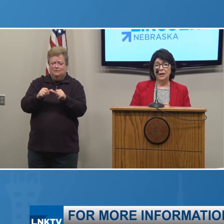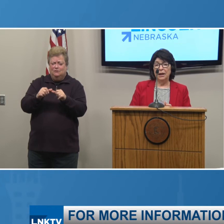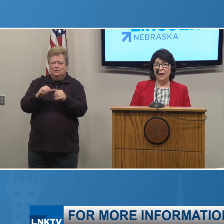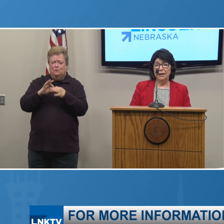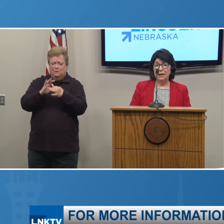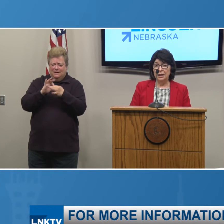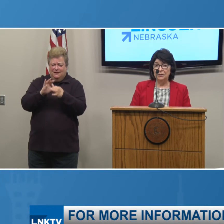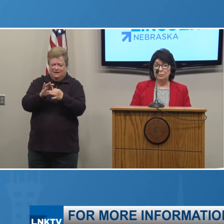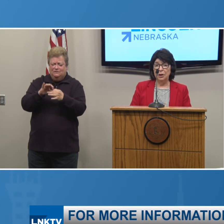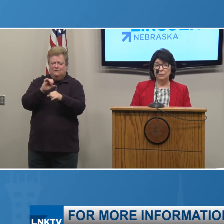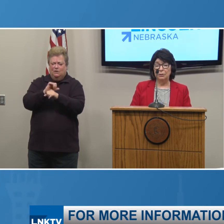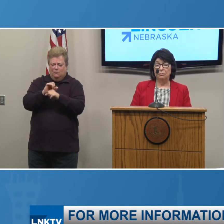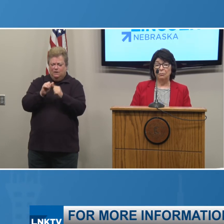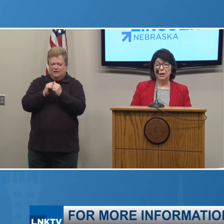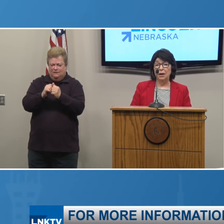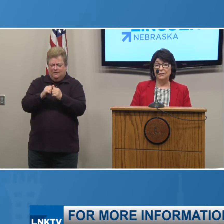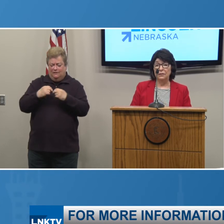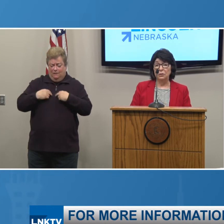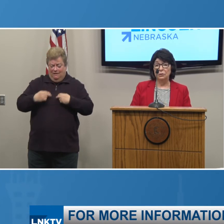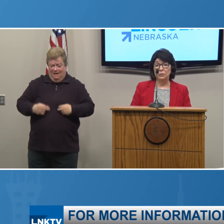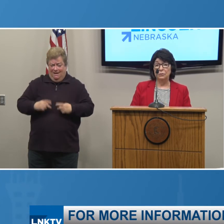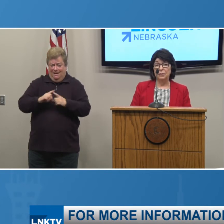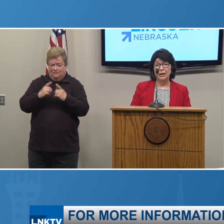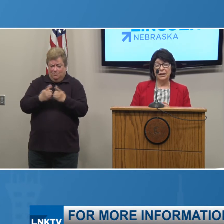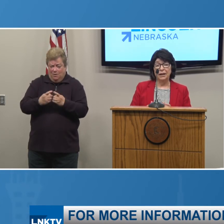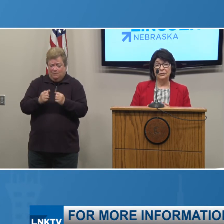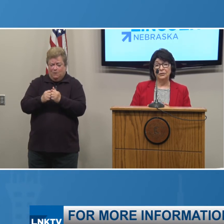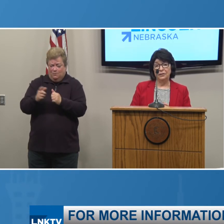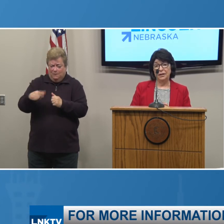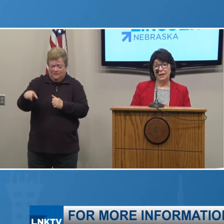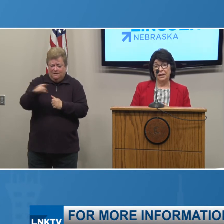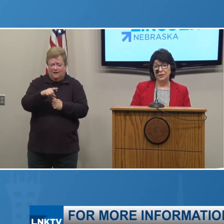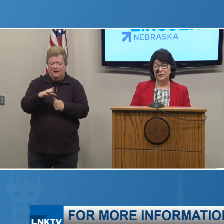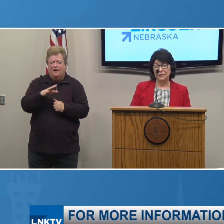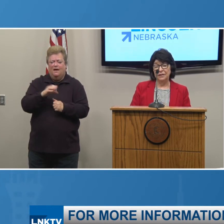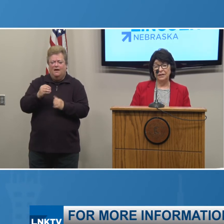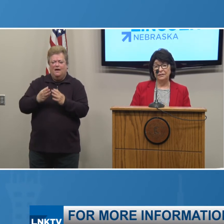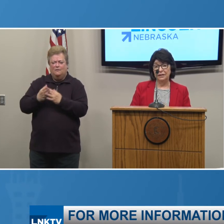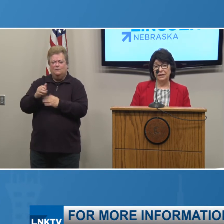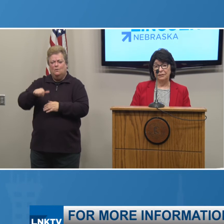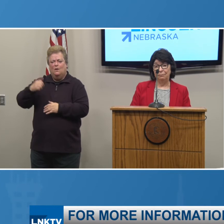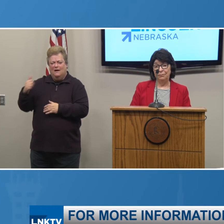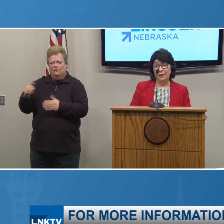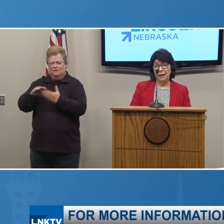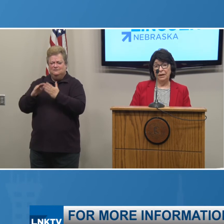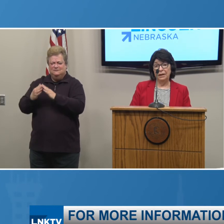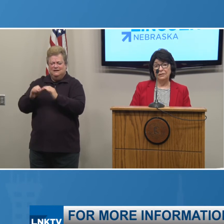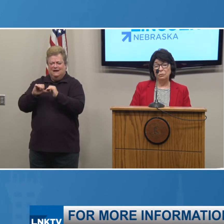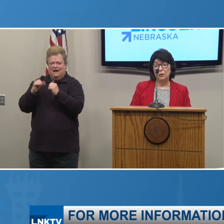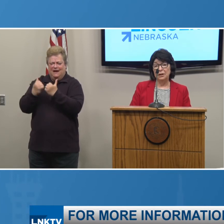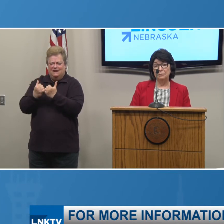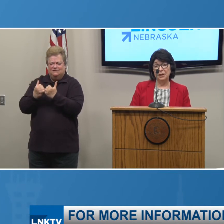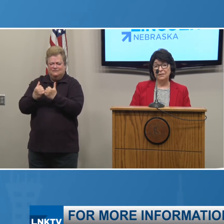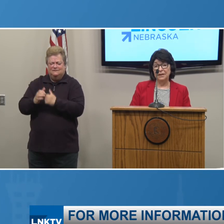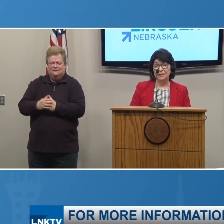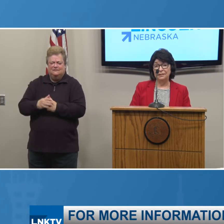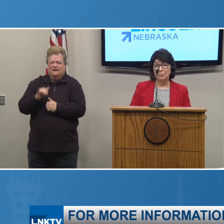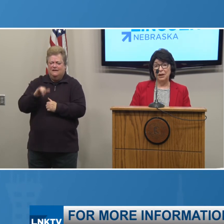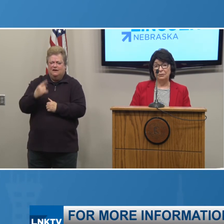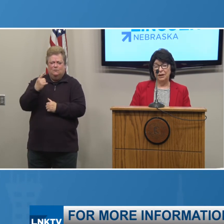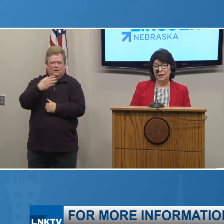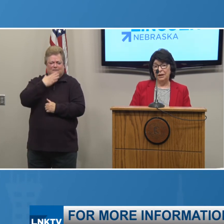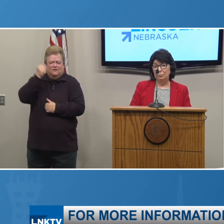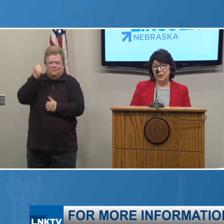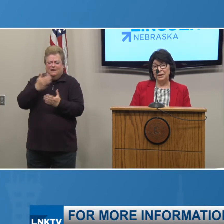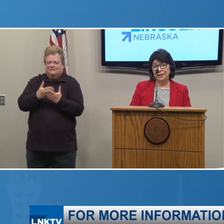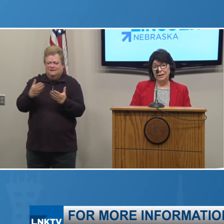working together at the health department, but also through many other city agencies. And that's one of the best